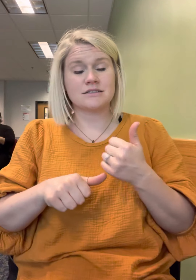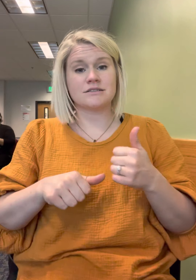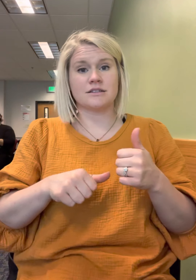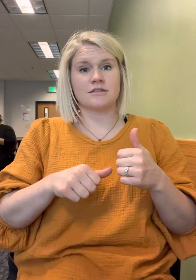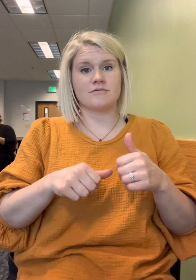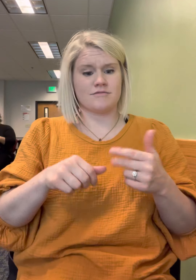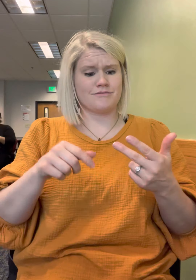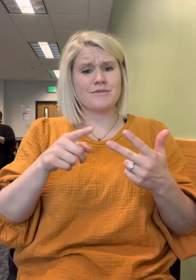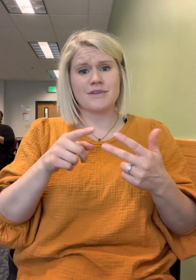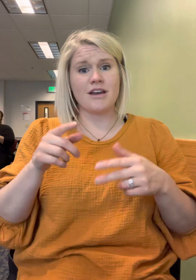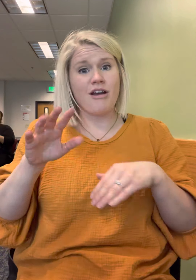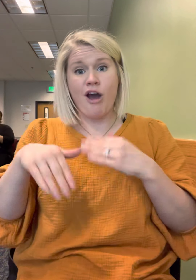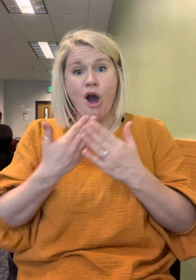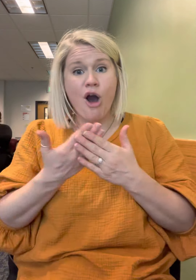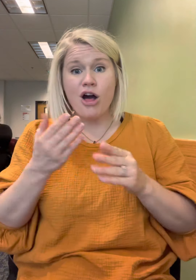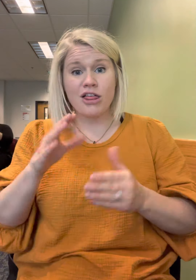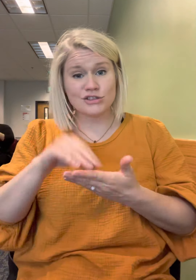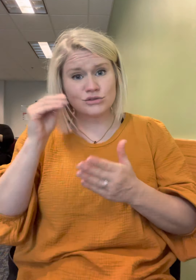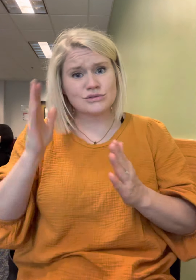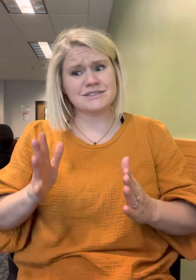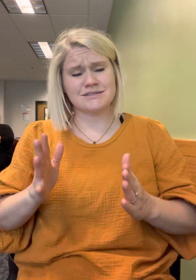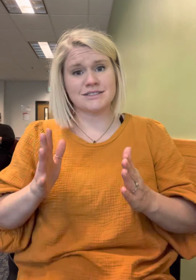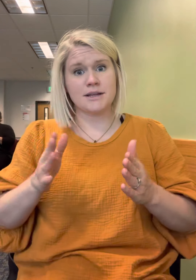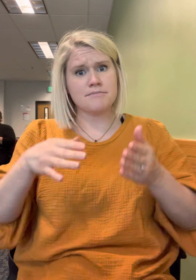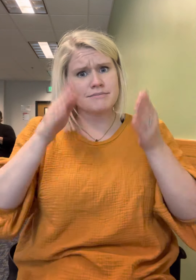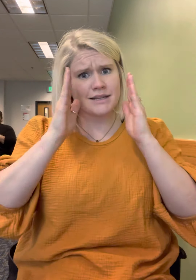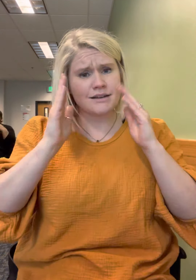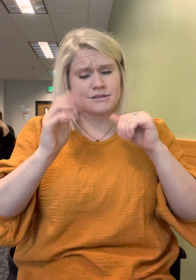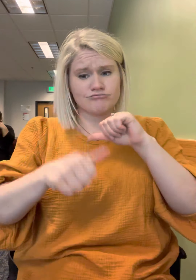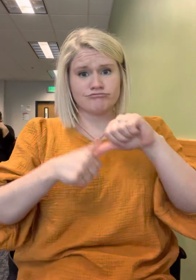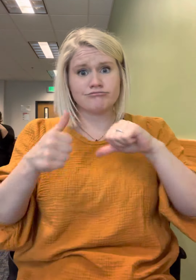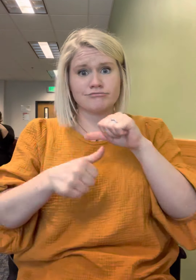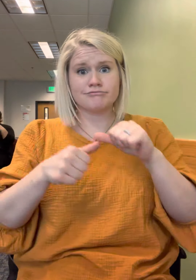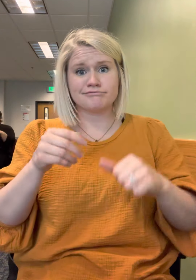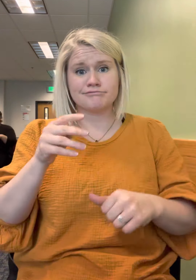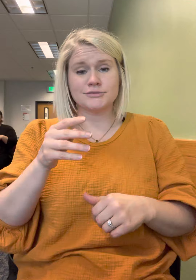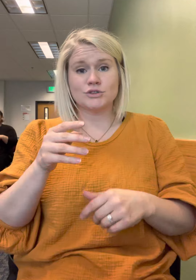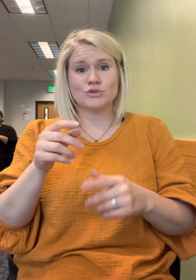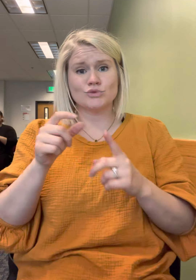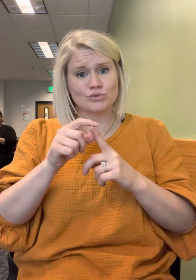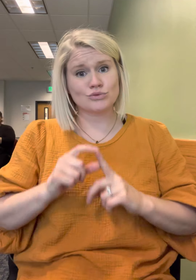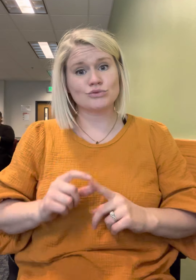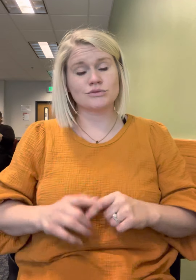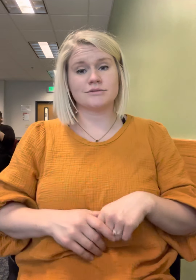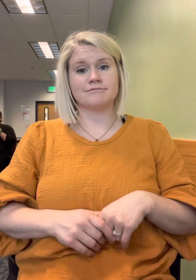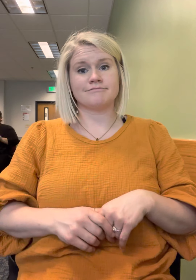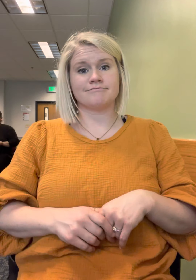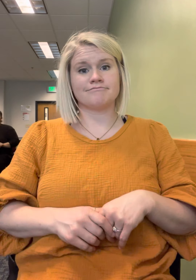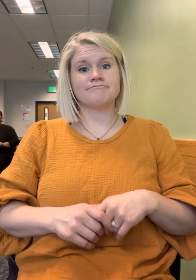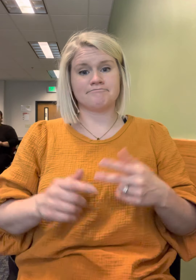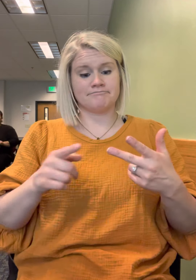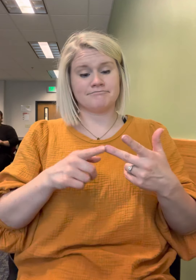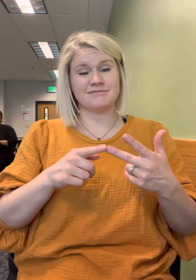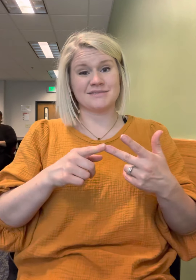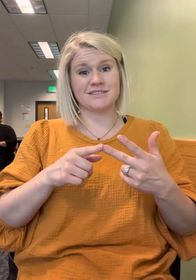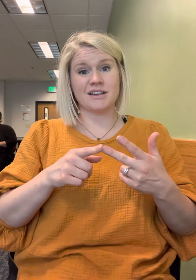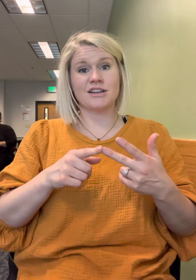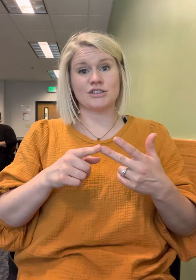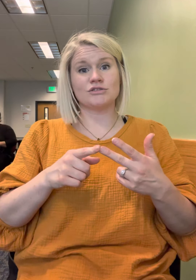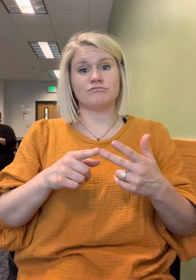attention to what one another is saying. That's a third sign of respect. Now this one may seem a little bit funny, but